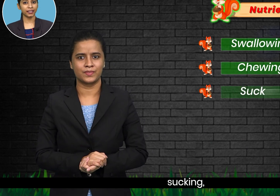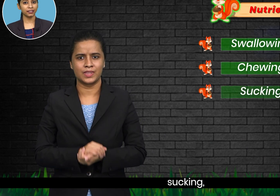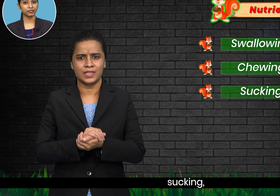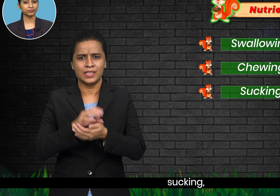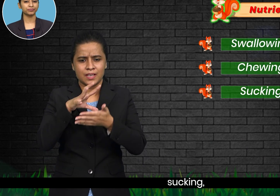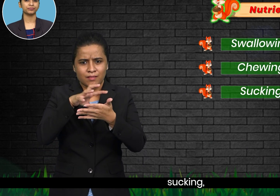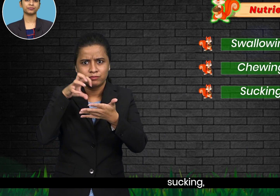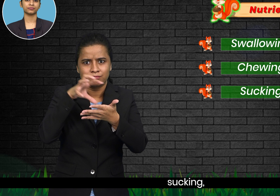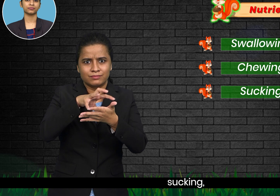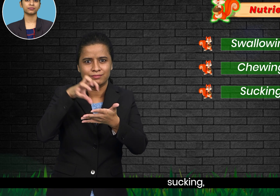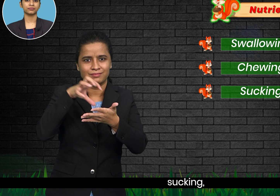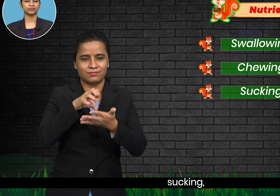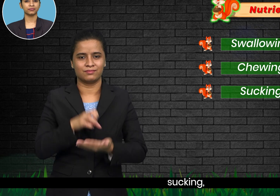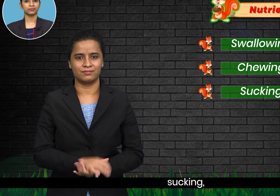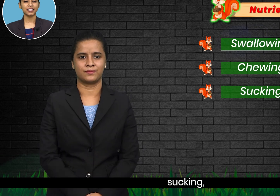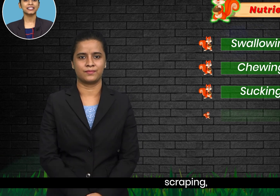sucking,